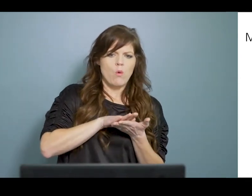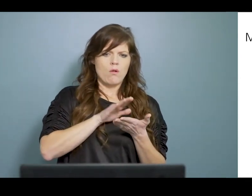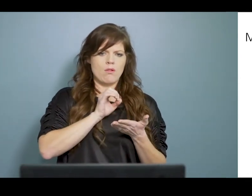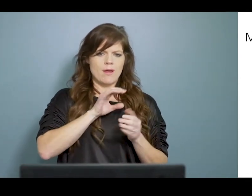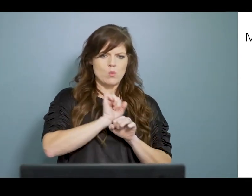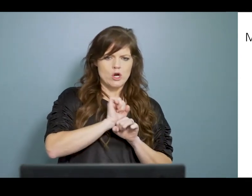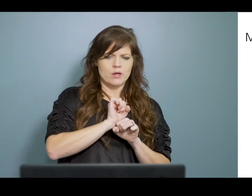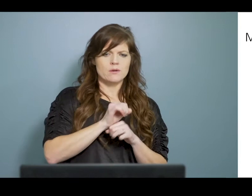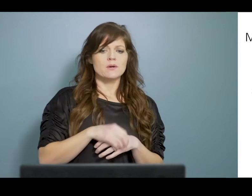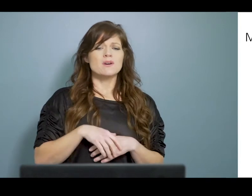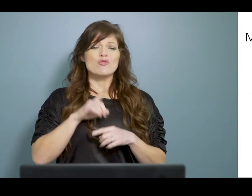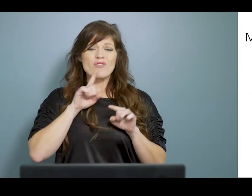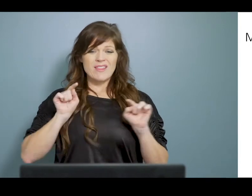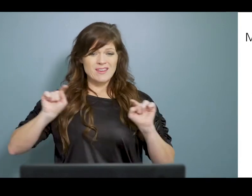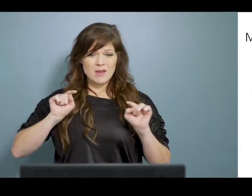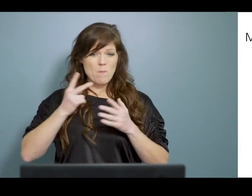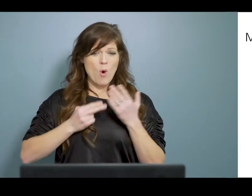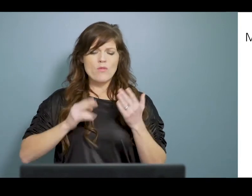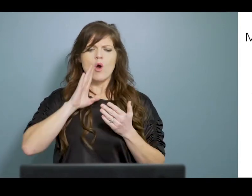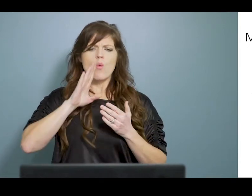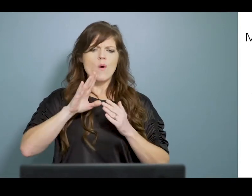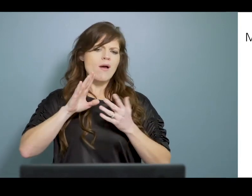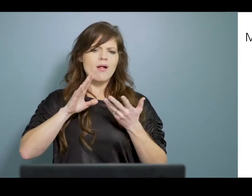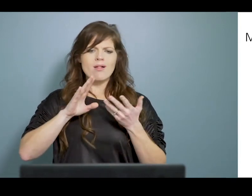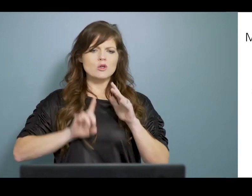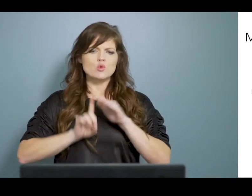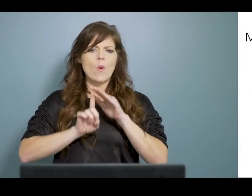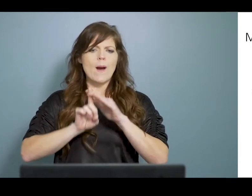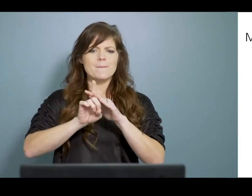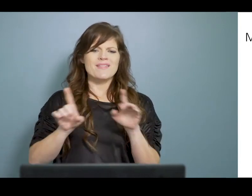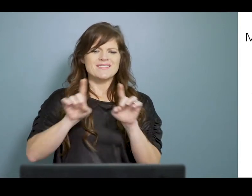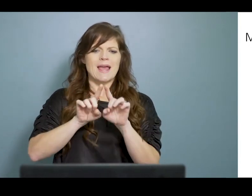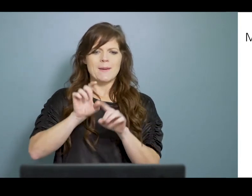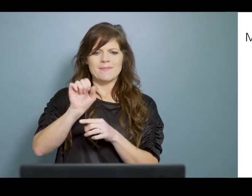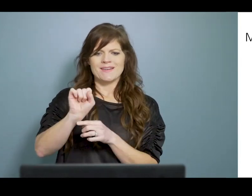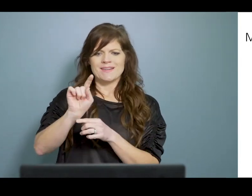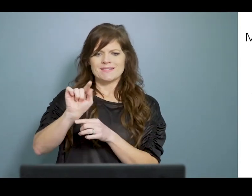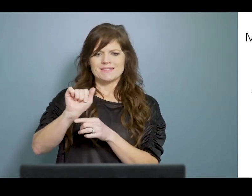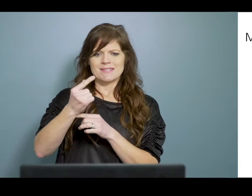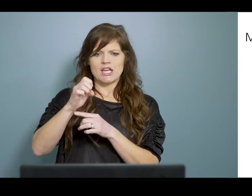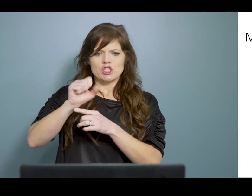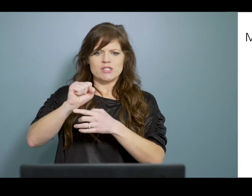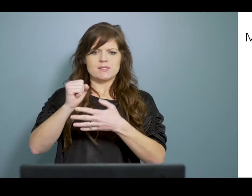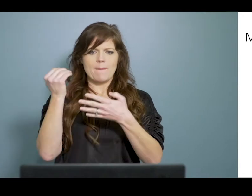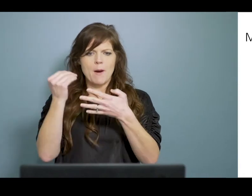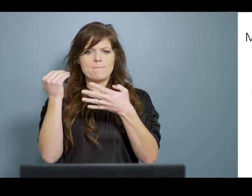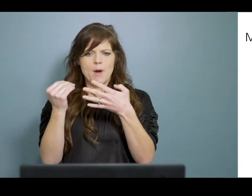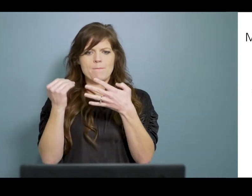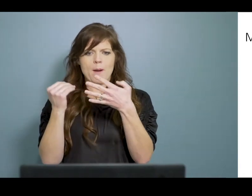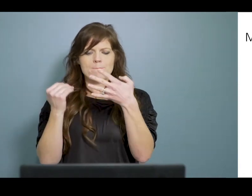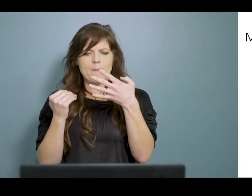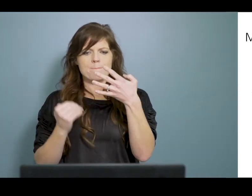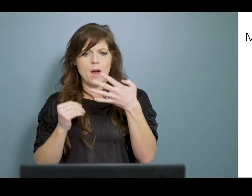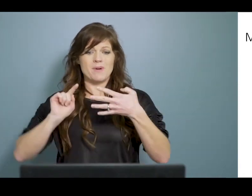stages. I opted to go with talking about the kind of the personal side of